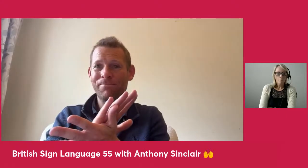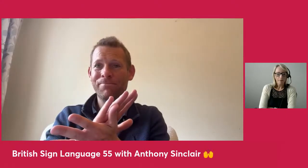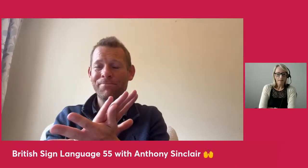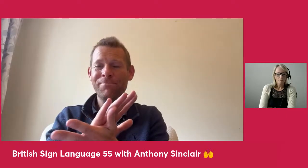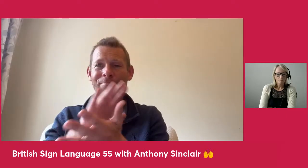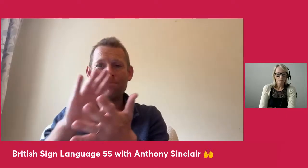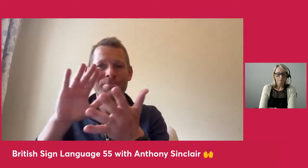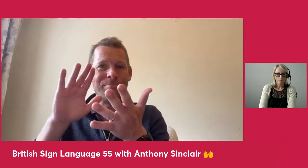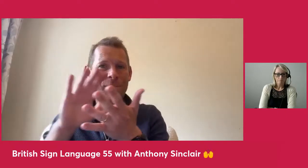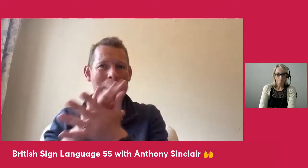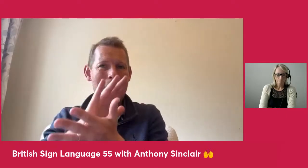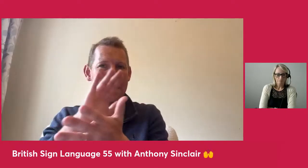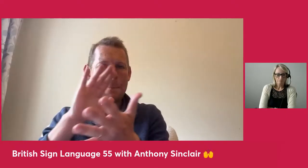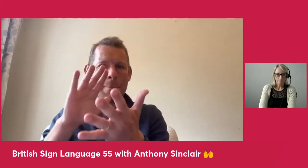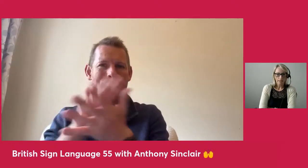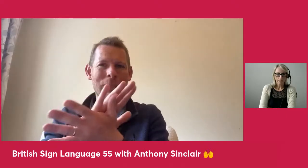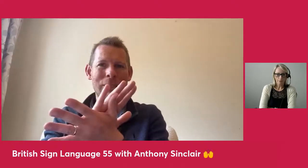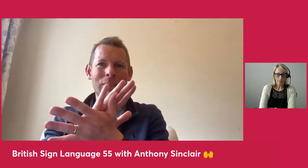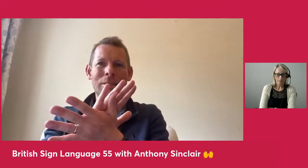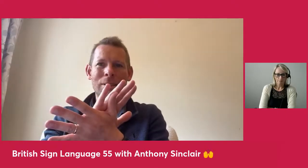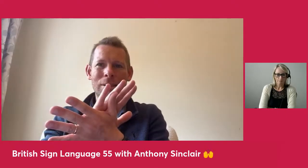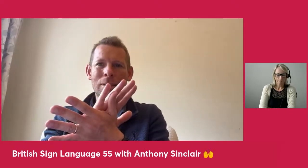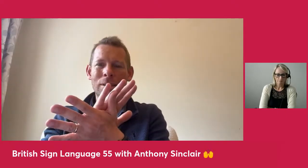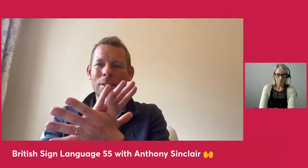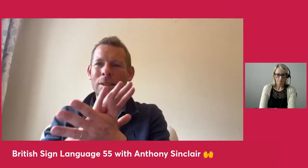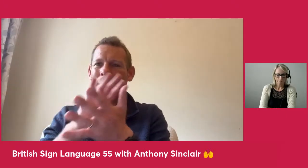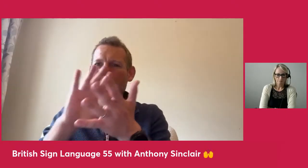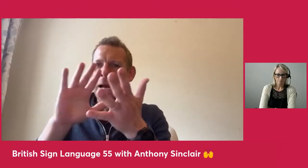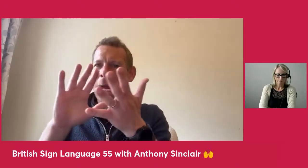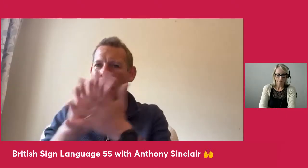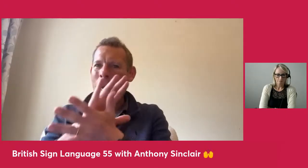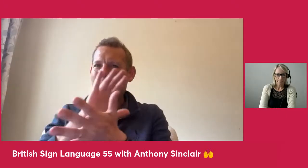and happy. Happy.